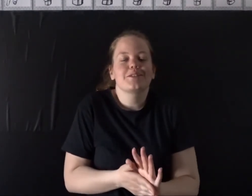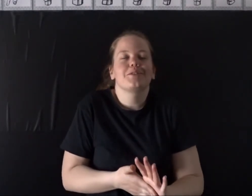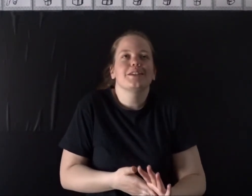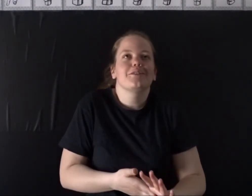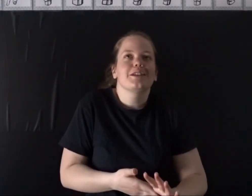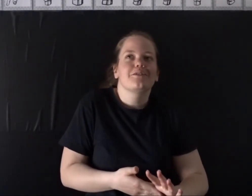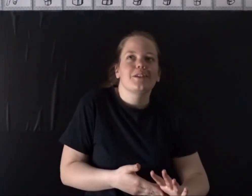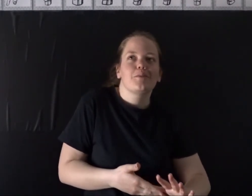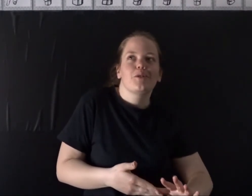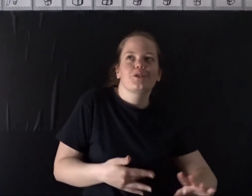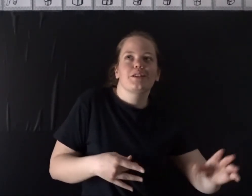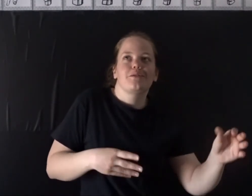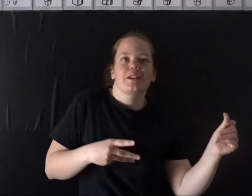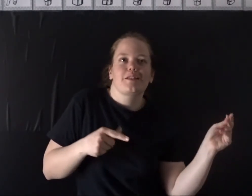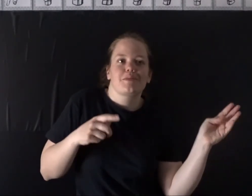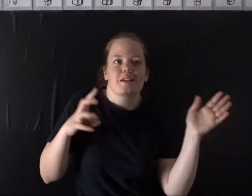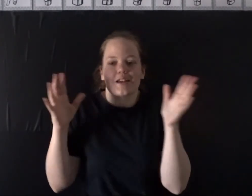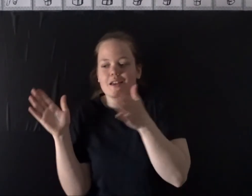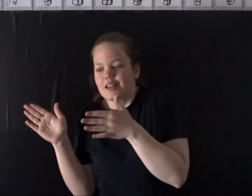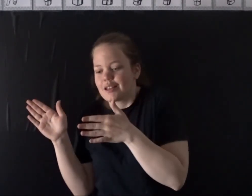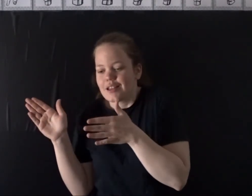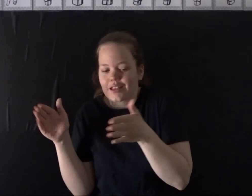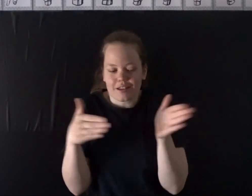really, really fun emotion if it can be kind of